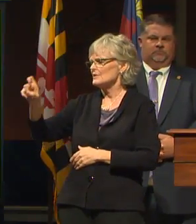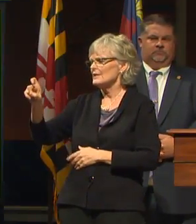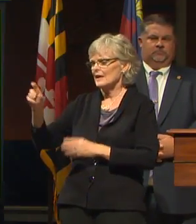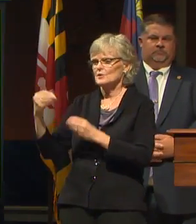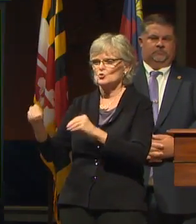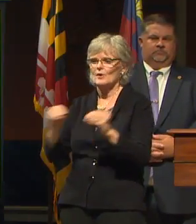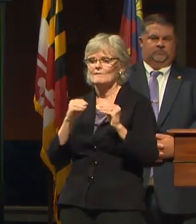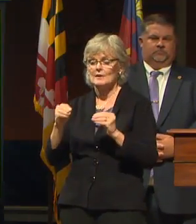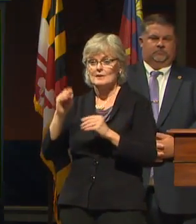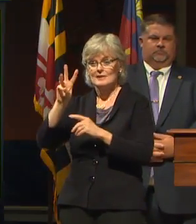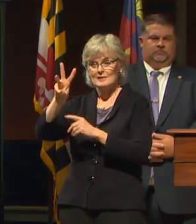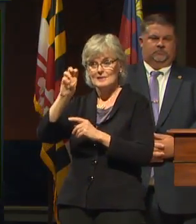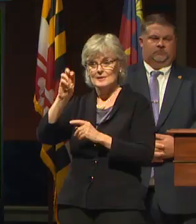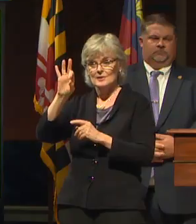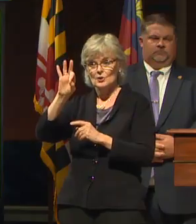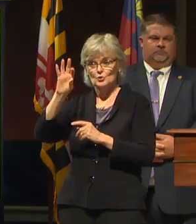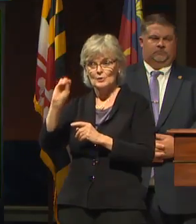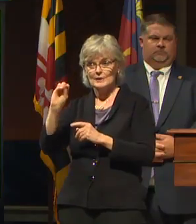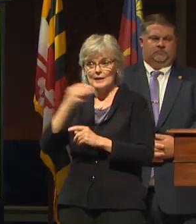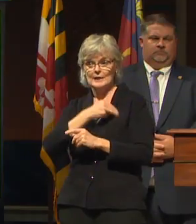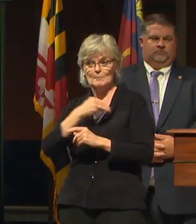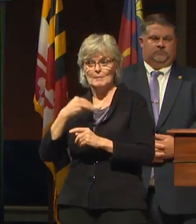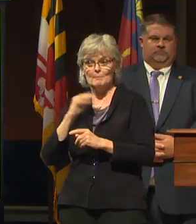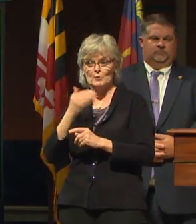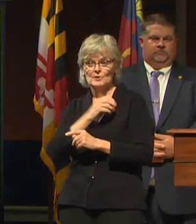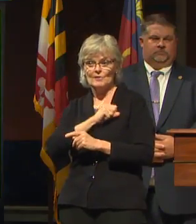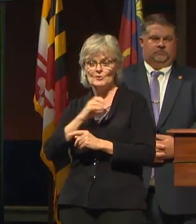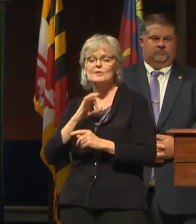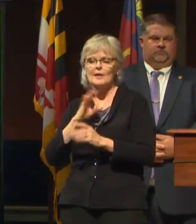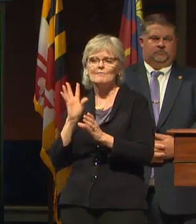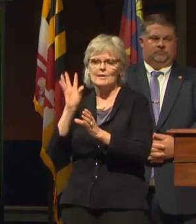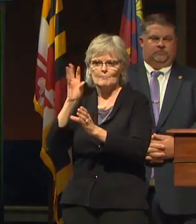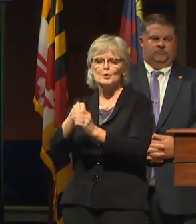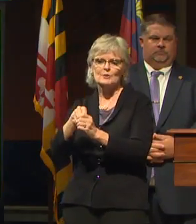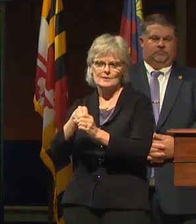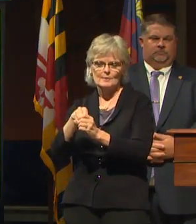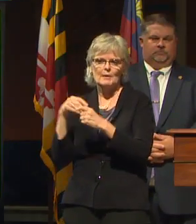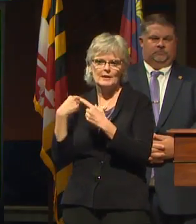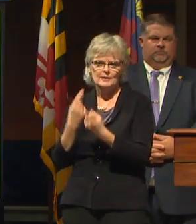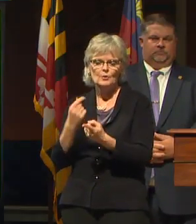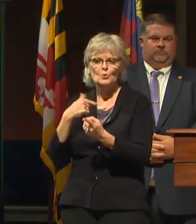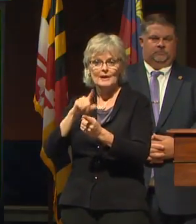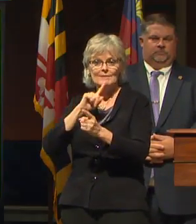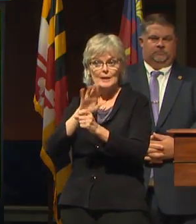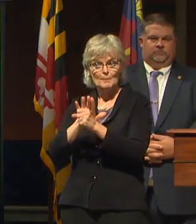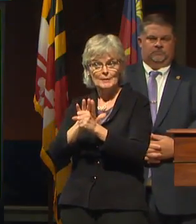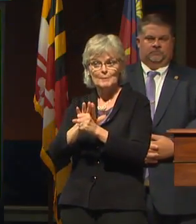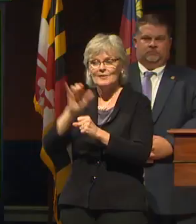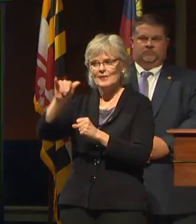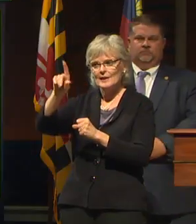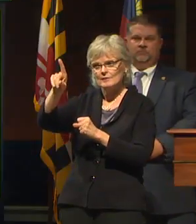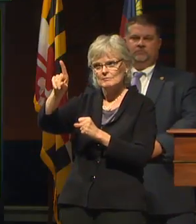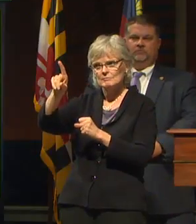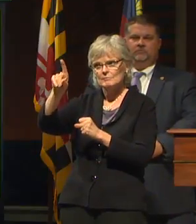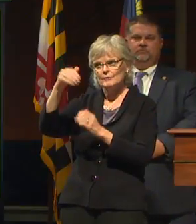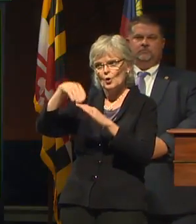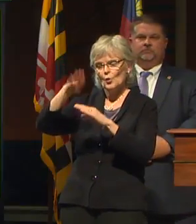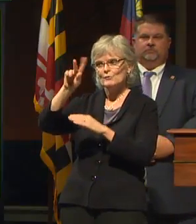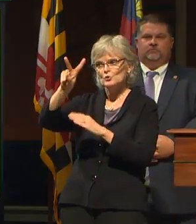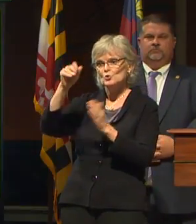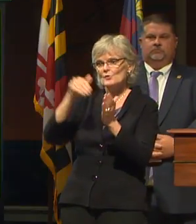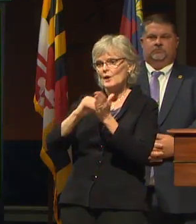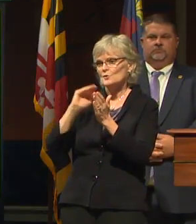To date, 690 members of our staff have participated. We have a commitment that 100%, so over 2,000